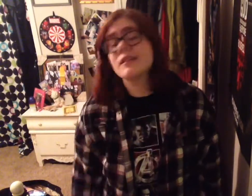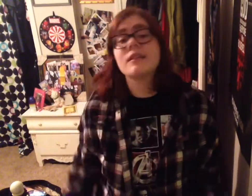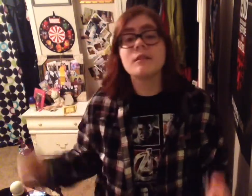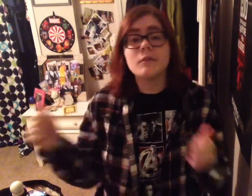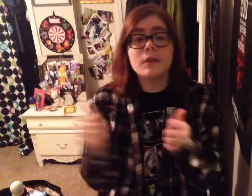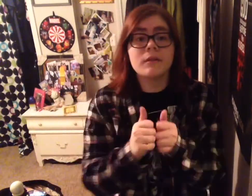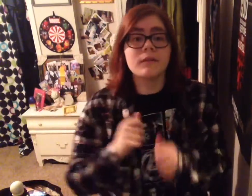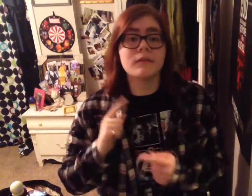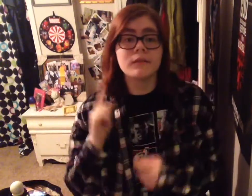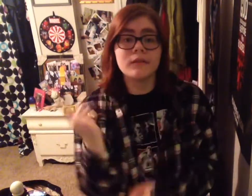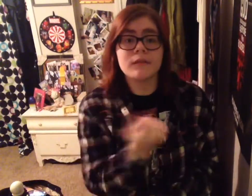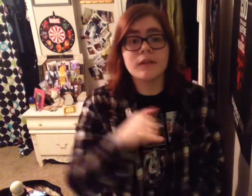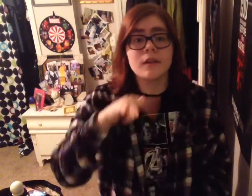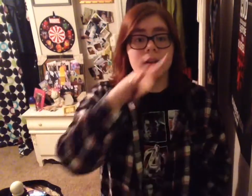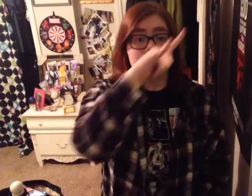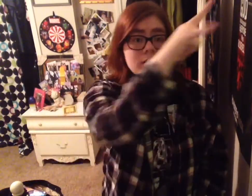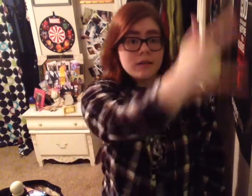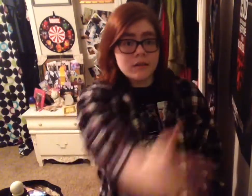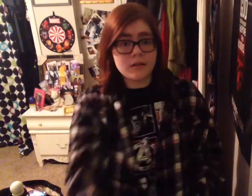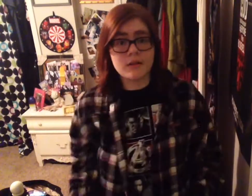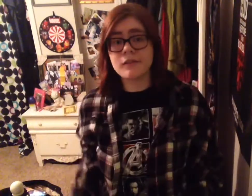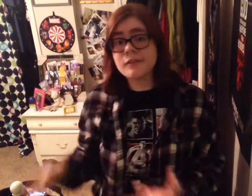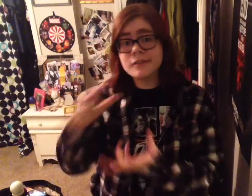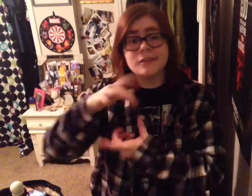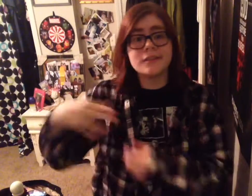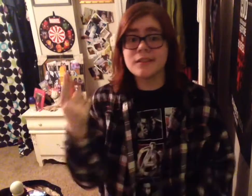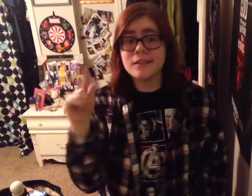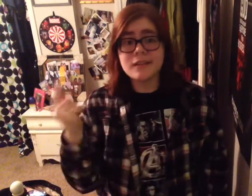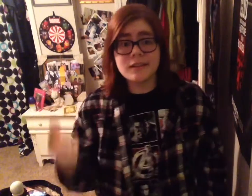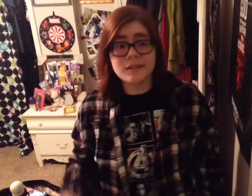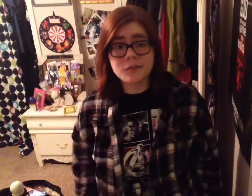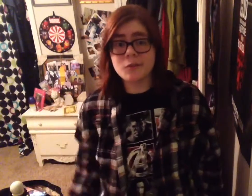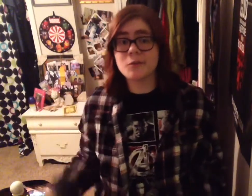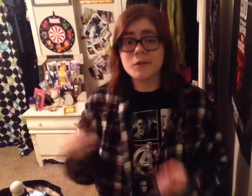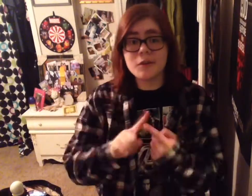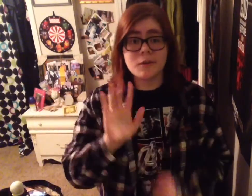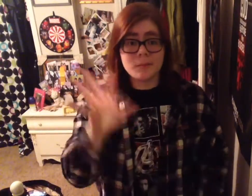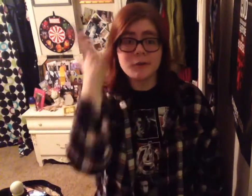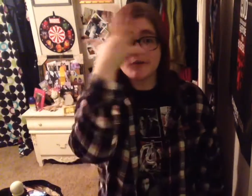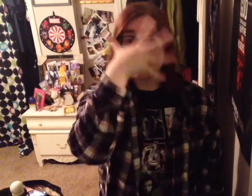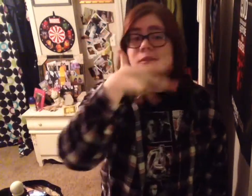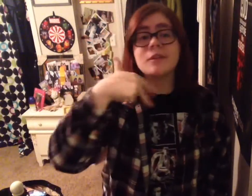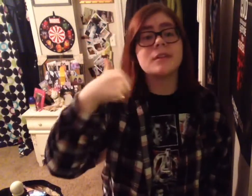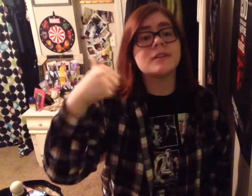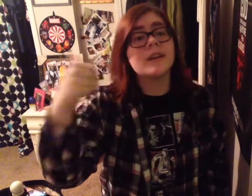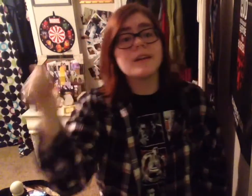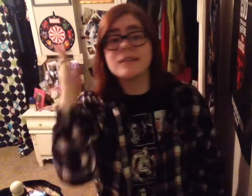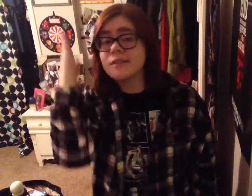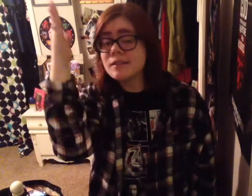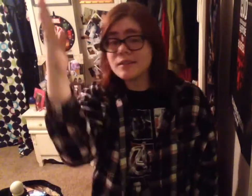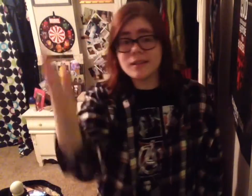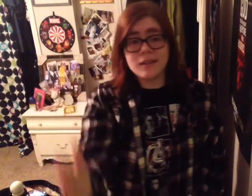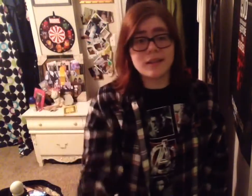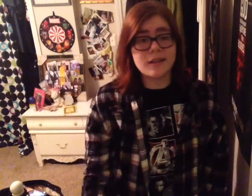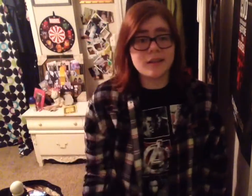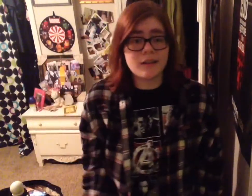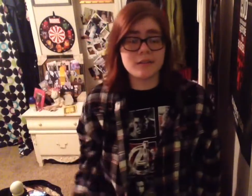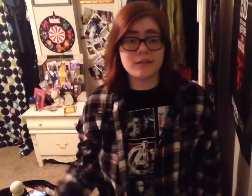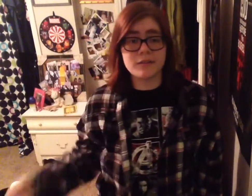we will fly away in a cloud of greed To your beautiful destiny As we saw